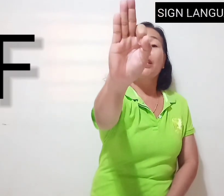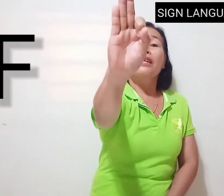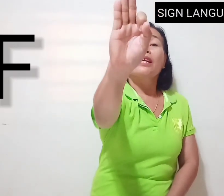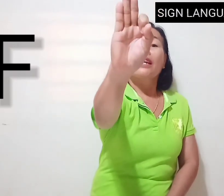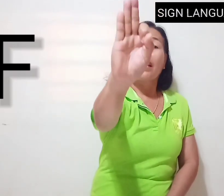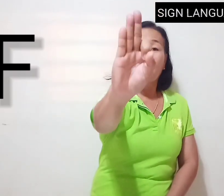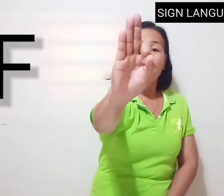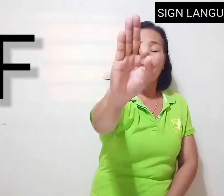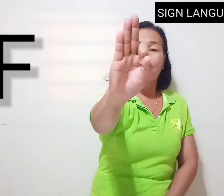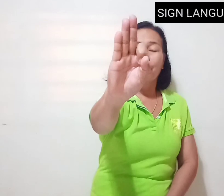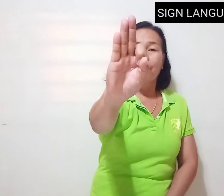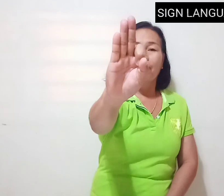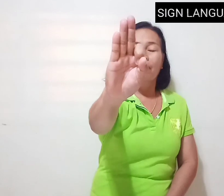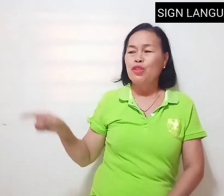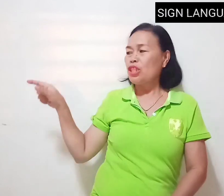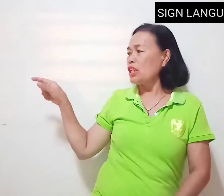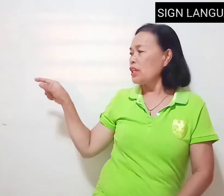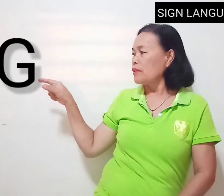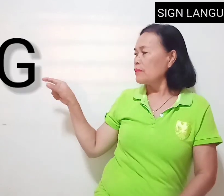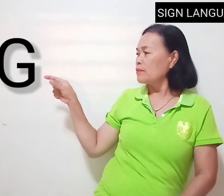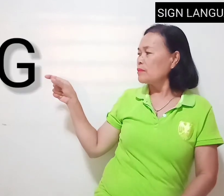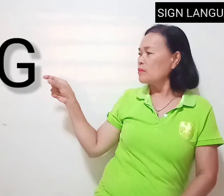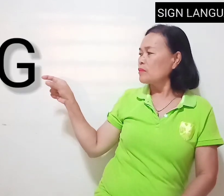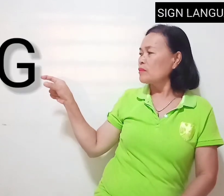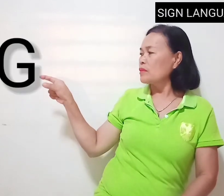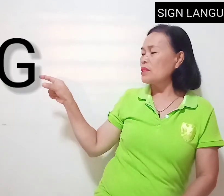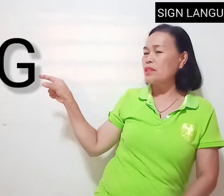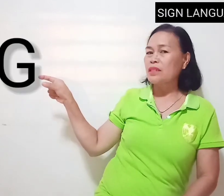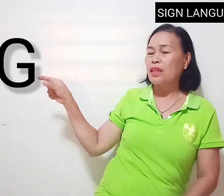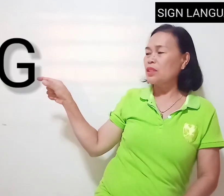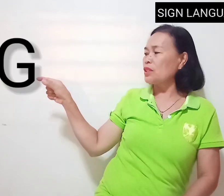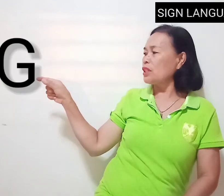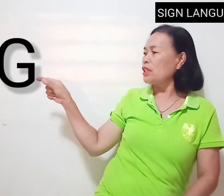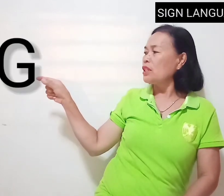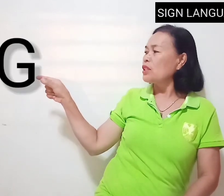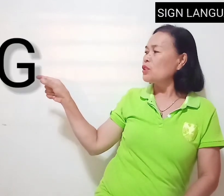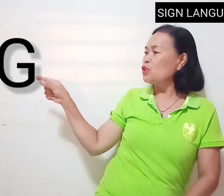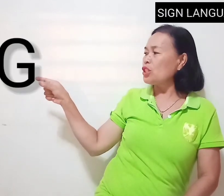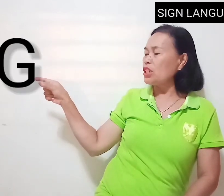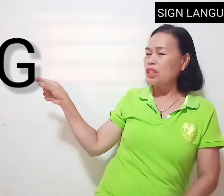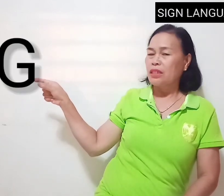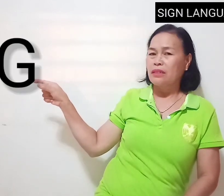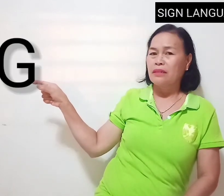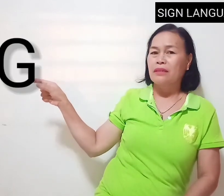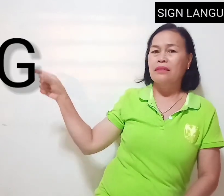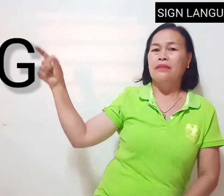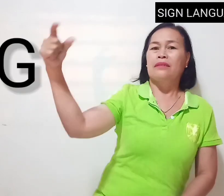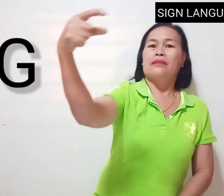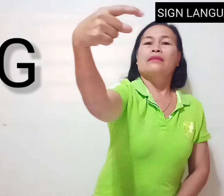Letter F. G. This is letter G.